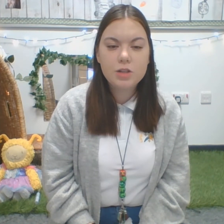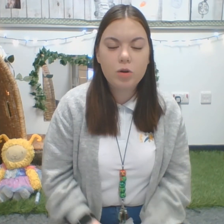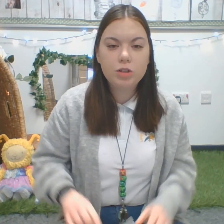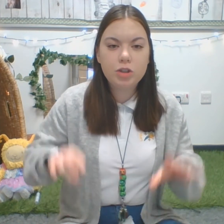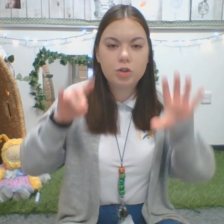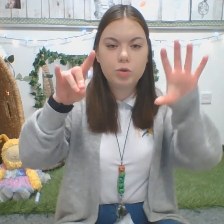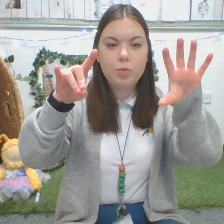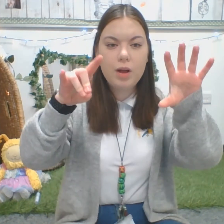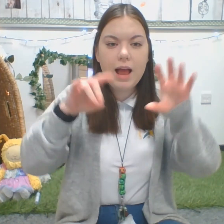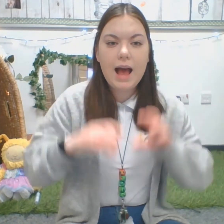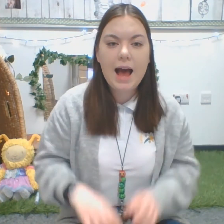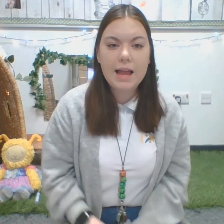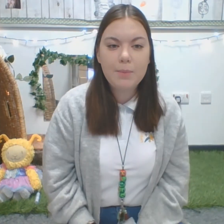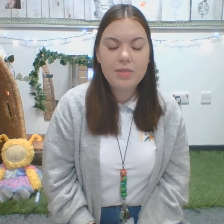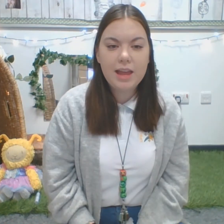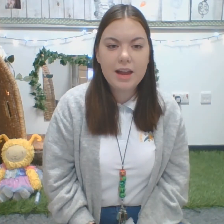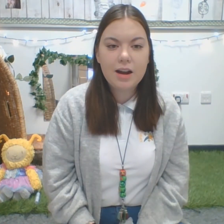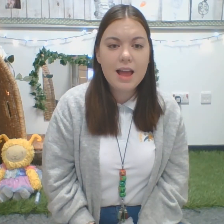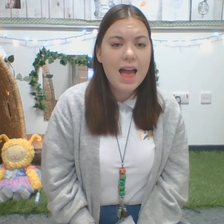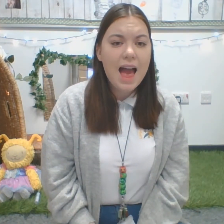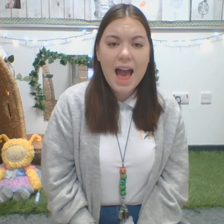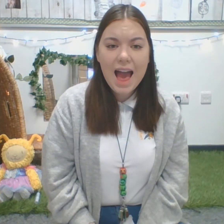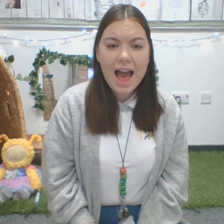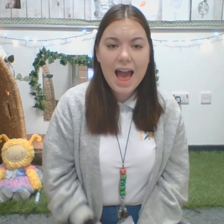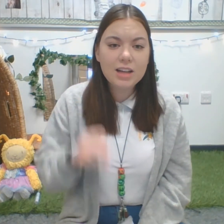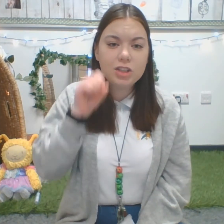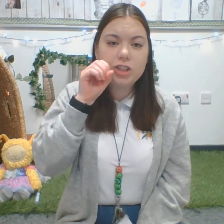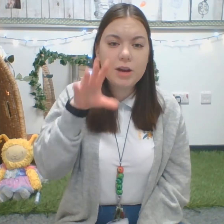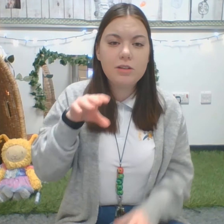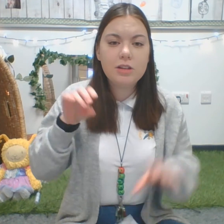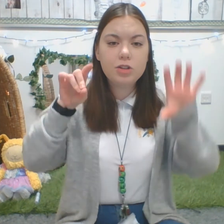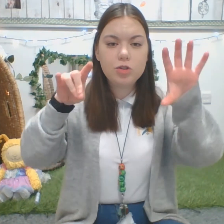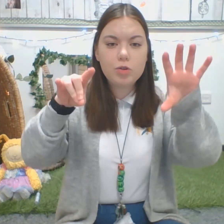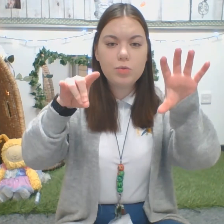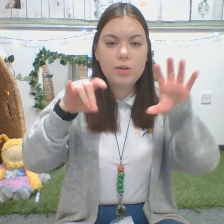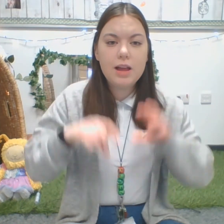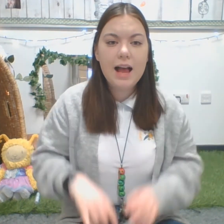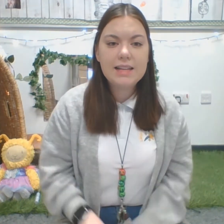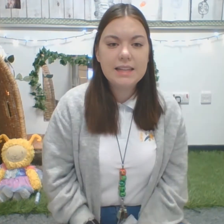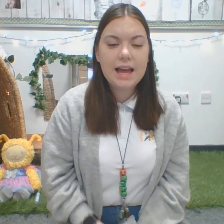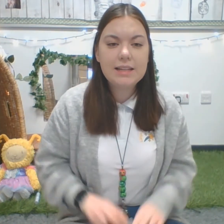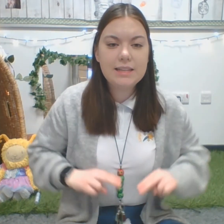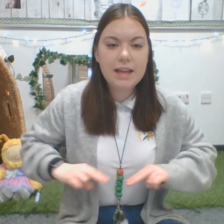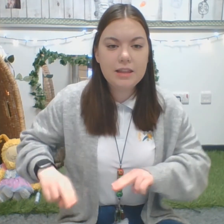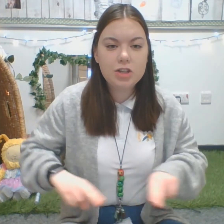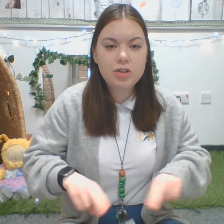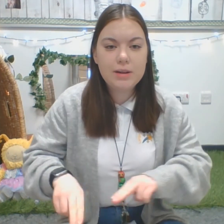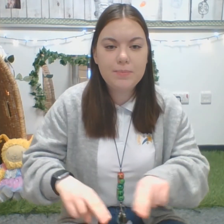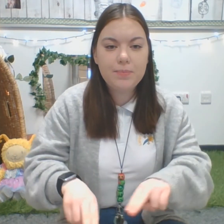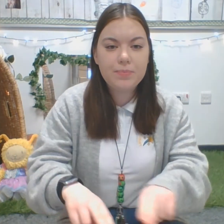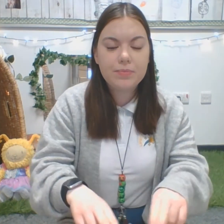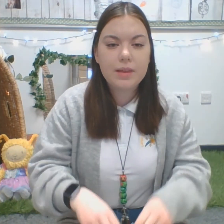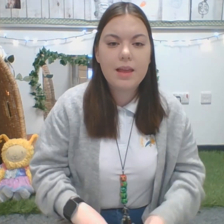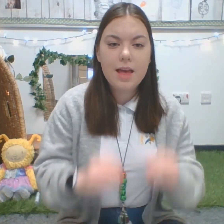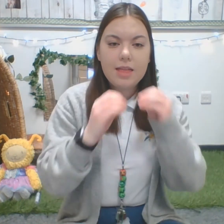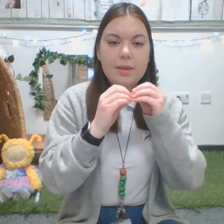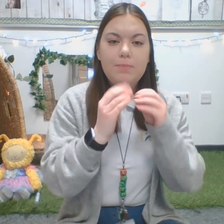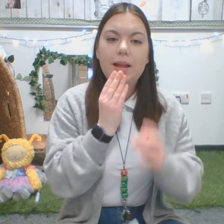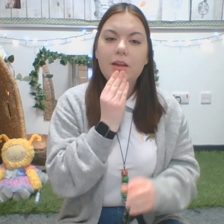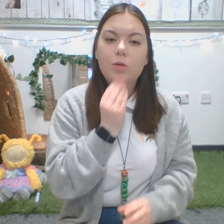the troll high up in the air. Ah! Shouted the troll as he landed in the stream. The billy goat